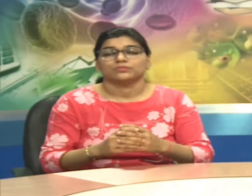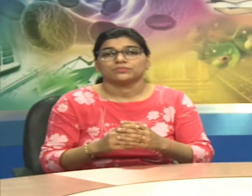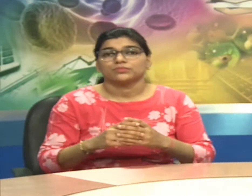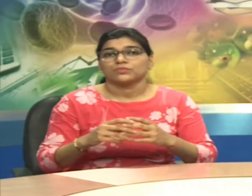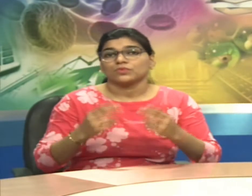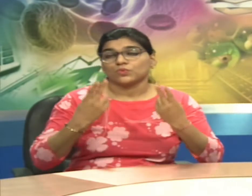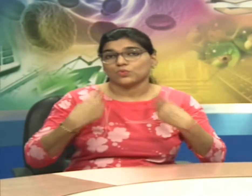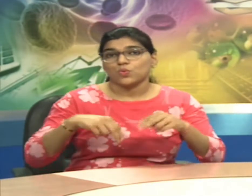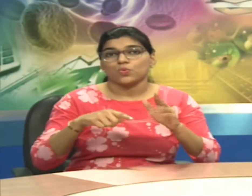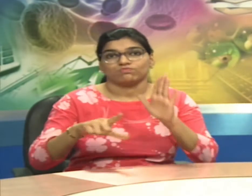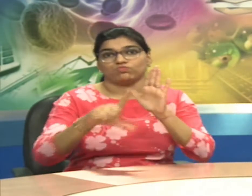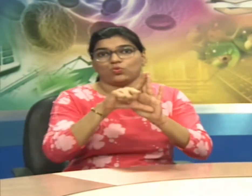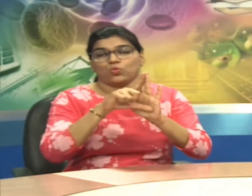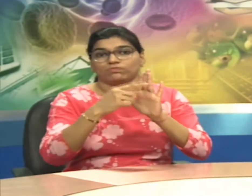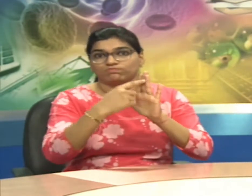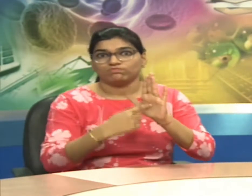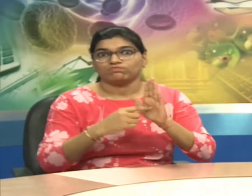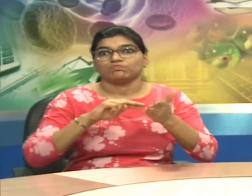Next word is lawful.